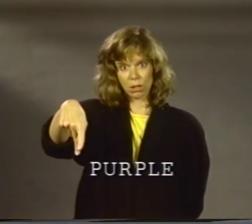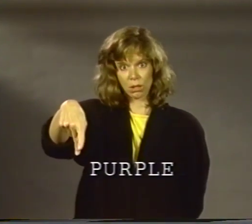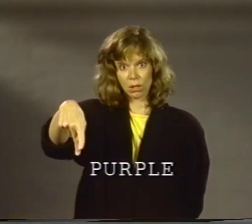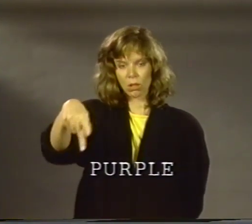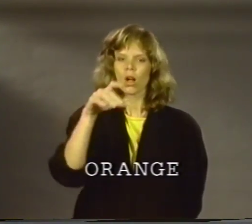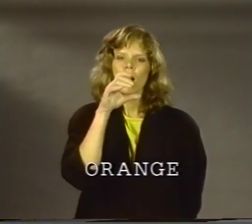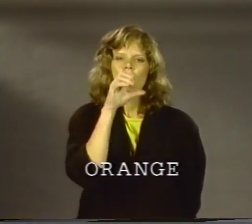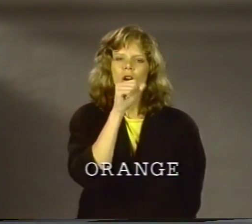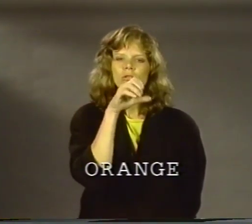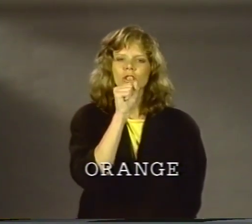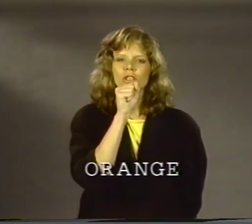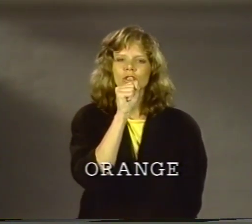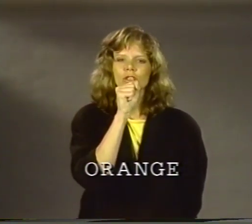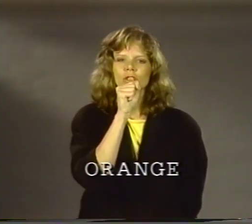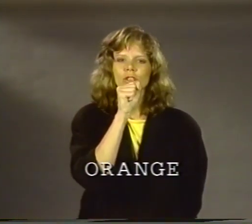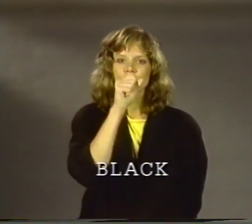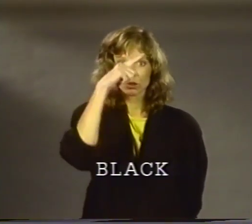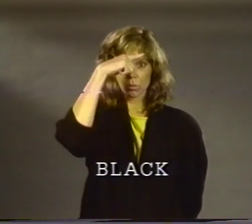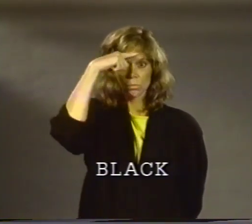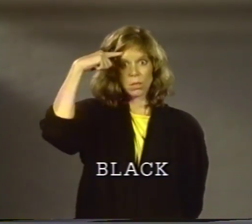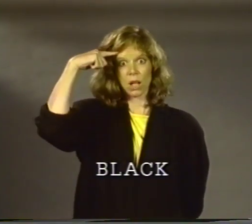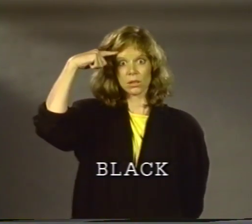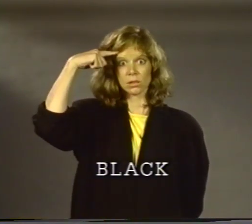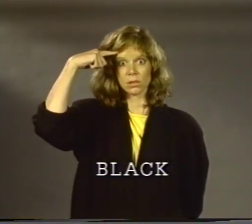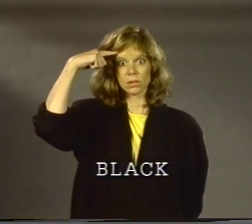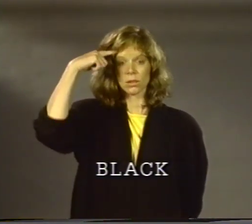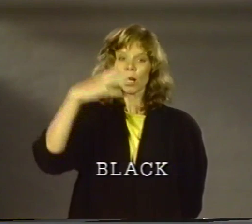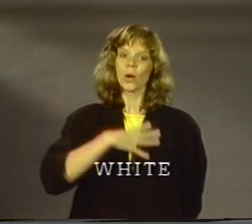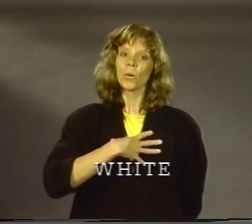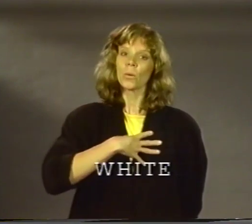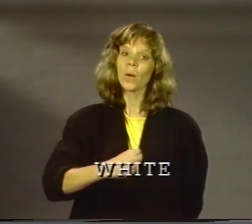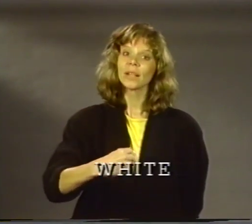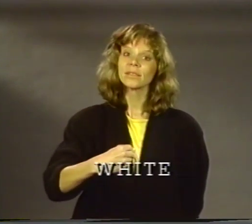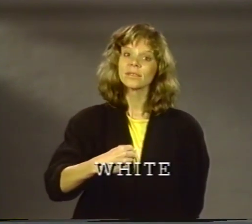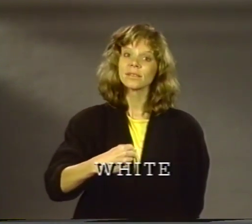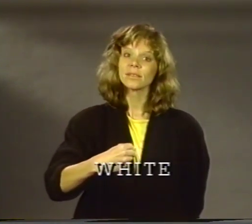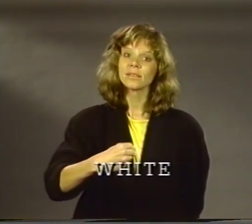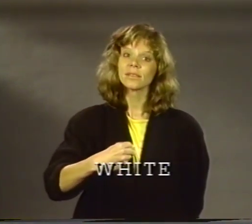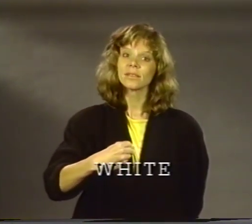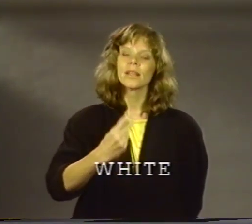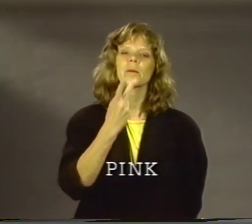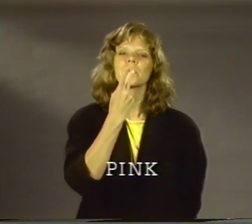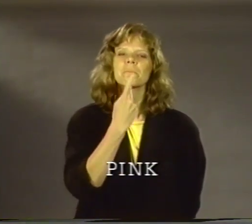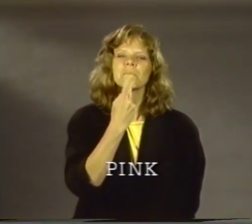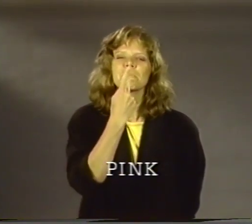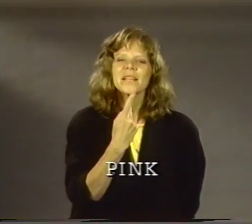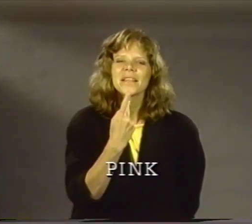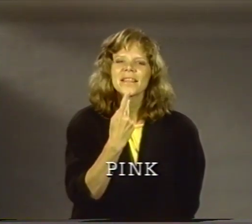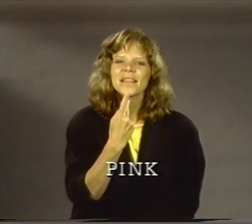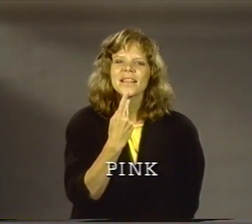orange, black, white, pink,